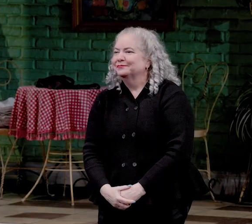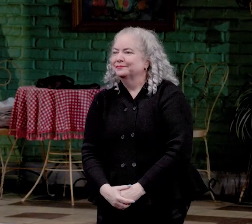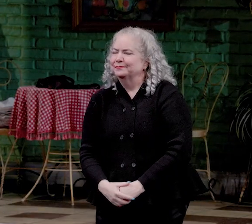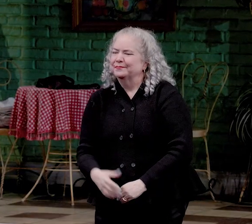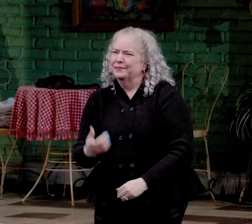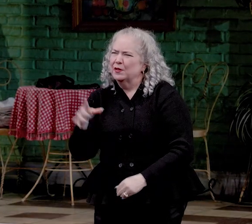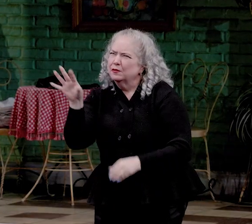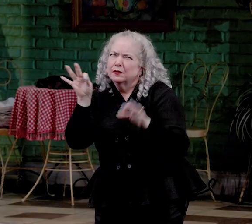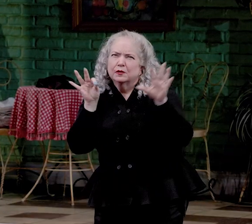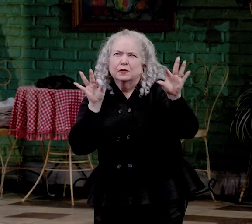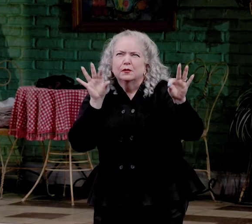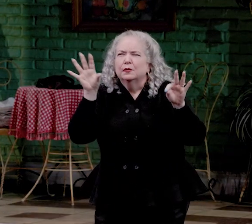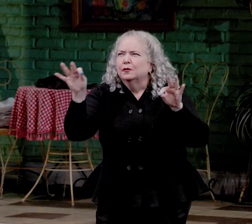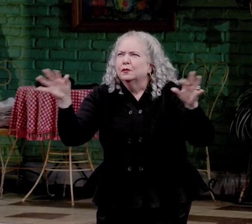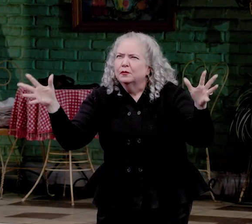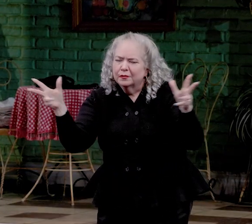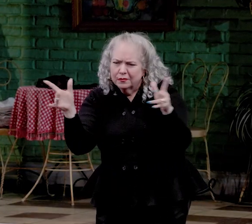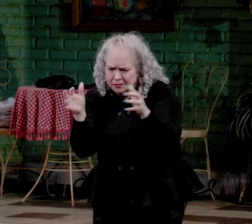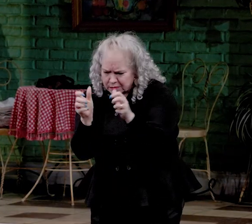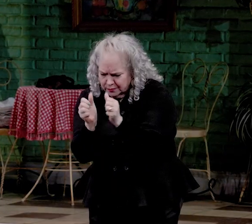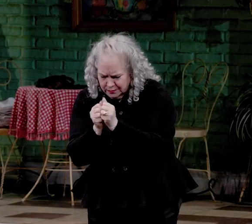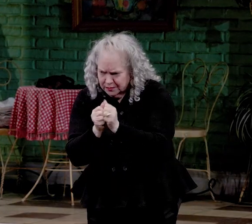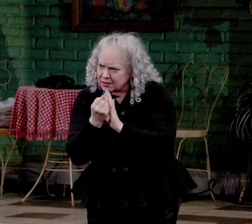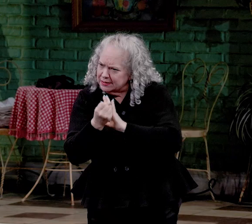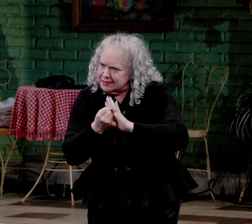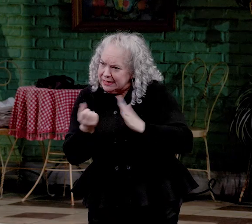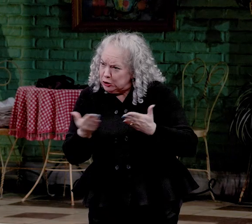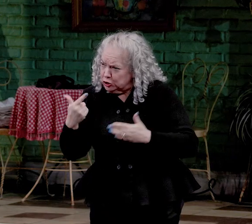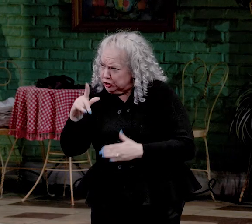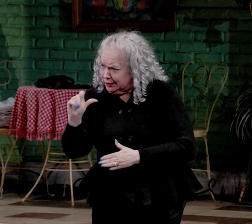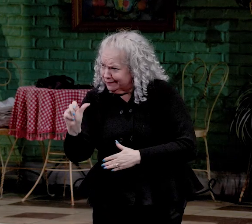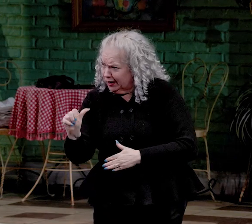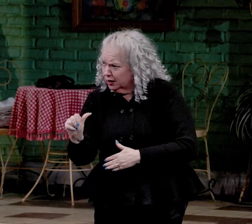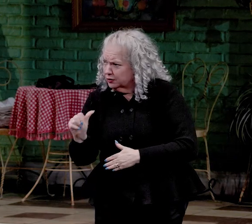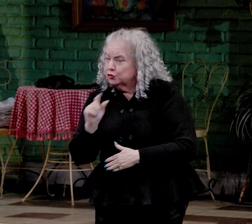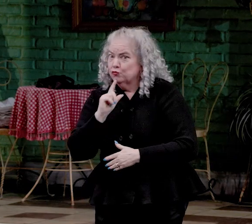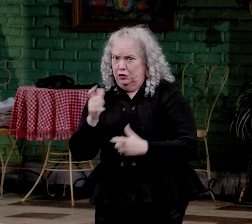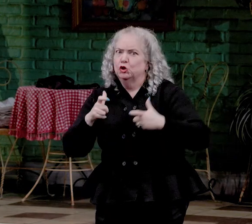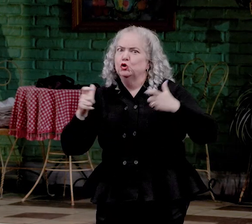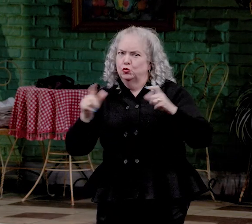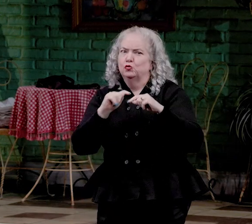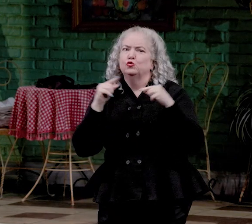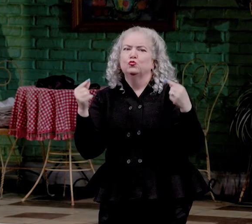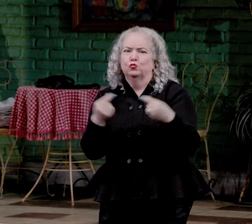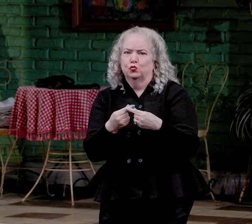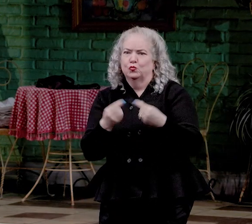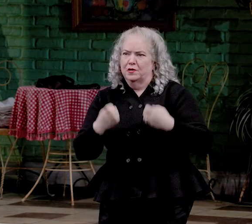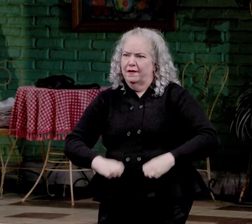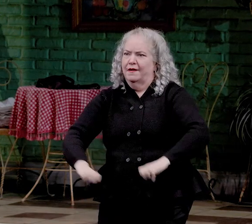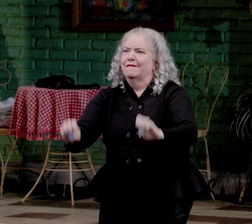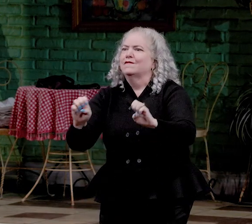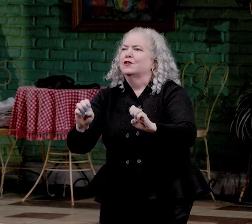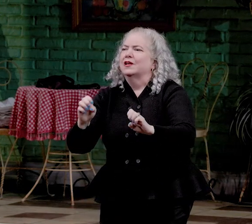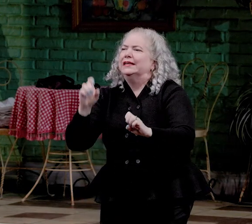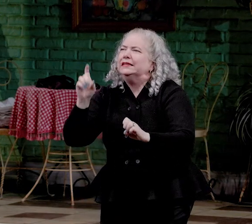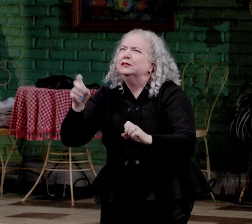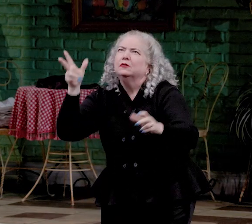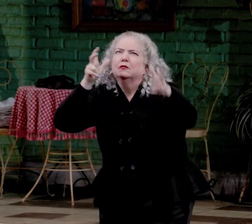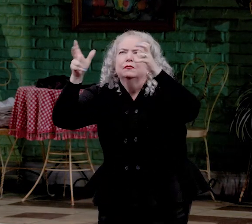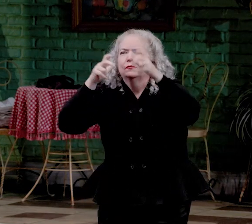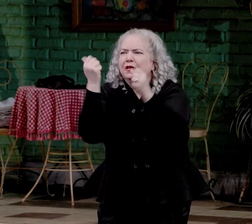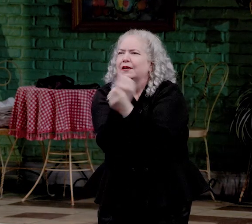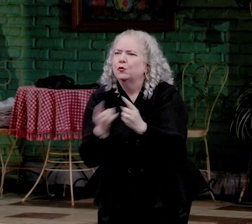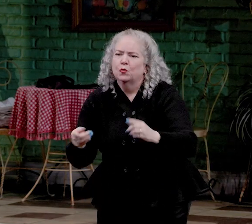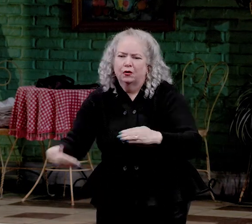Putting together a season here at Geva is really a huge group effort. It requires input from everyone across